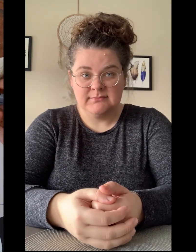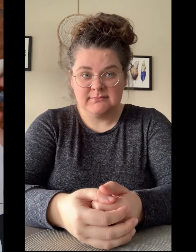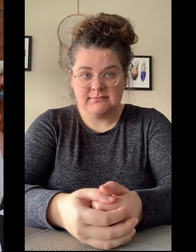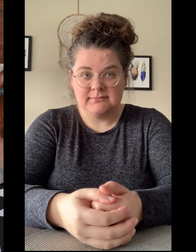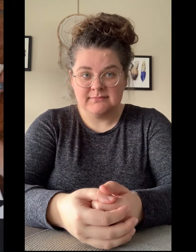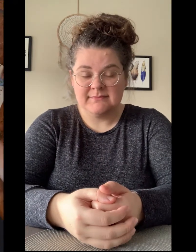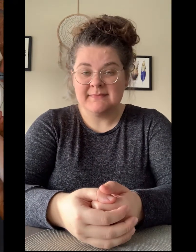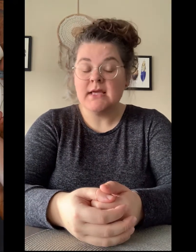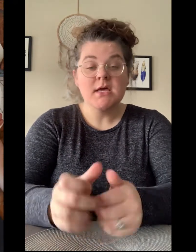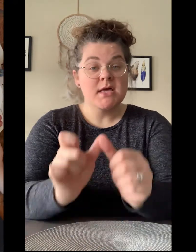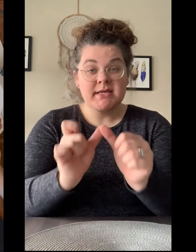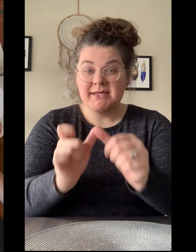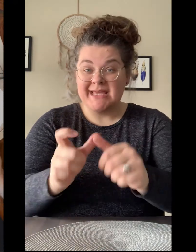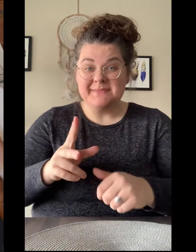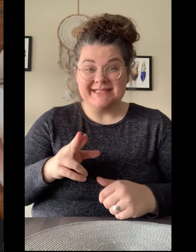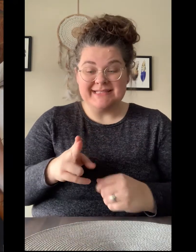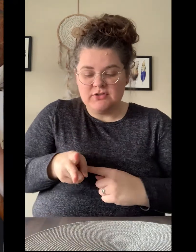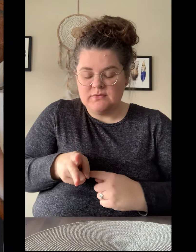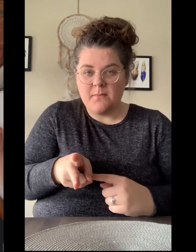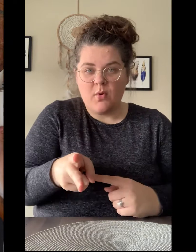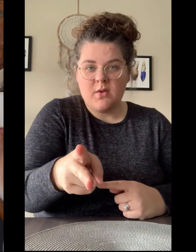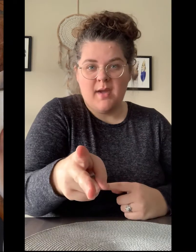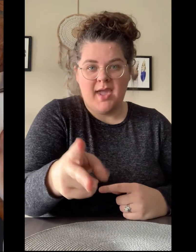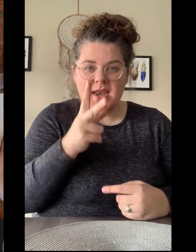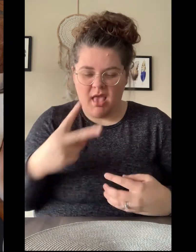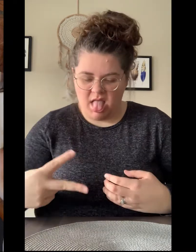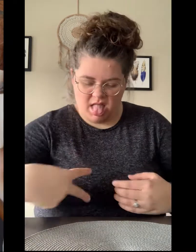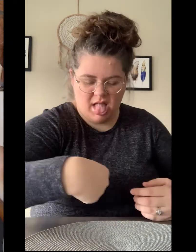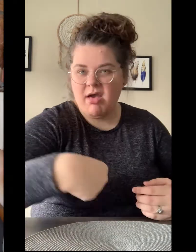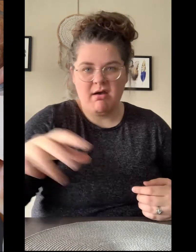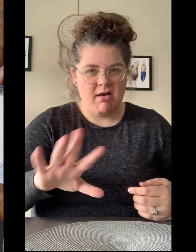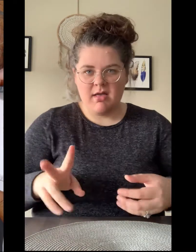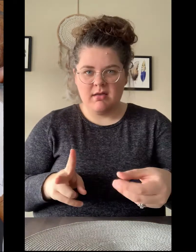This keeps those scissors pointed away from us.